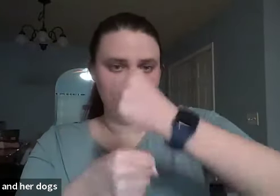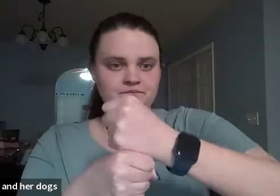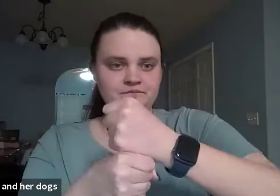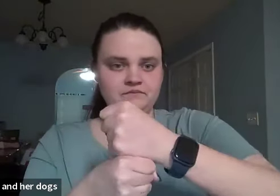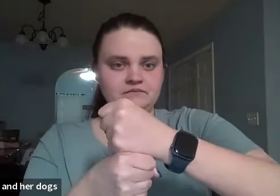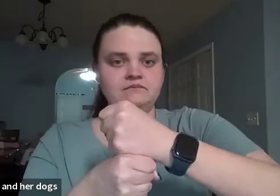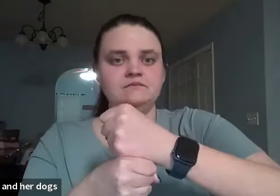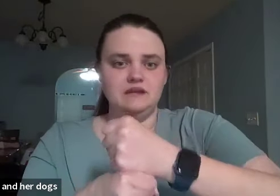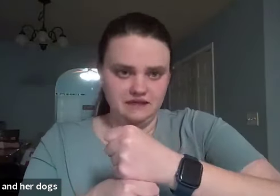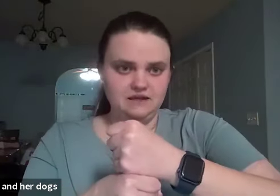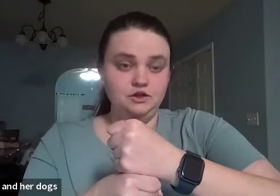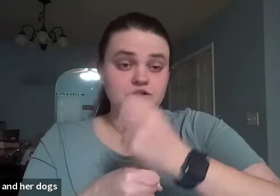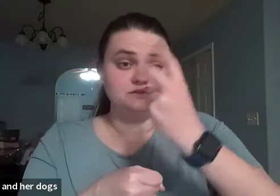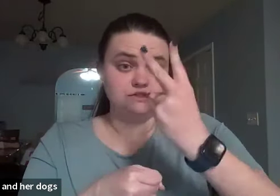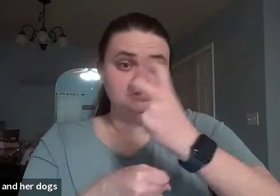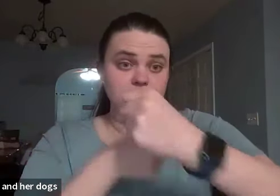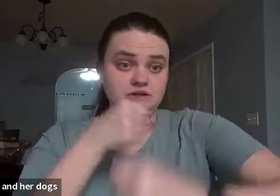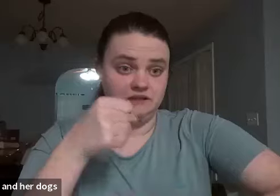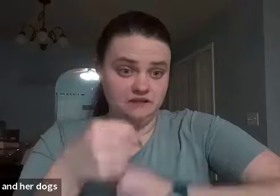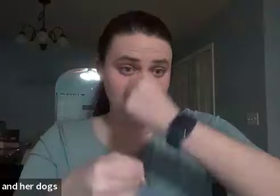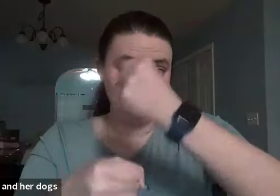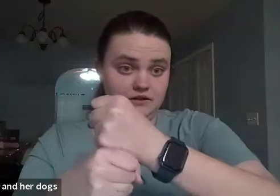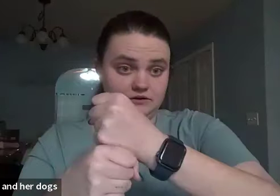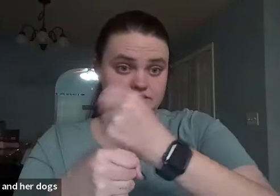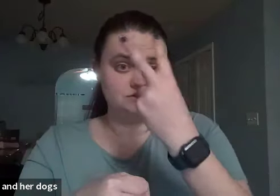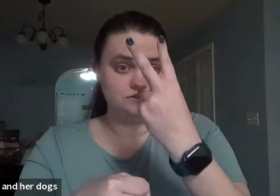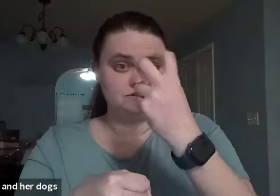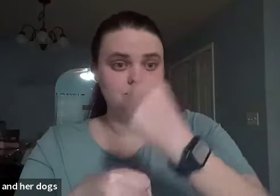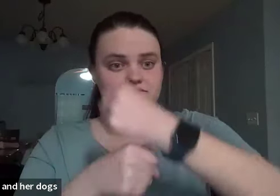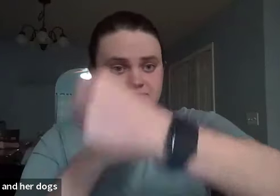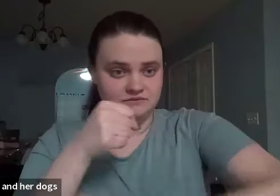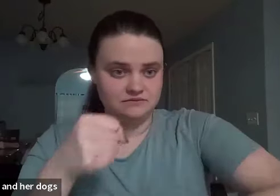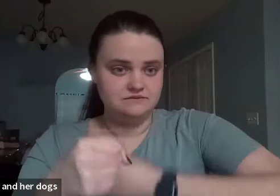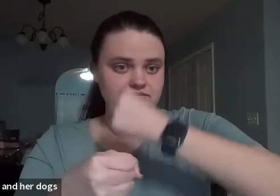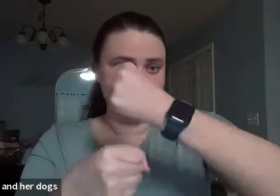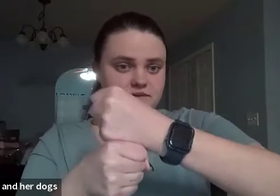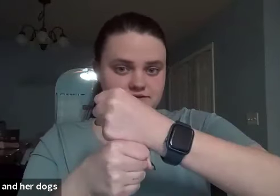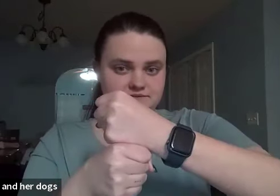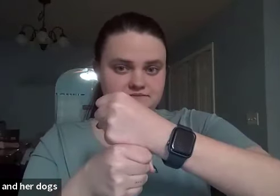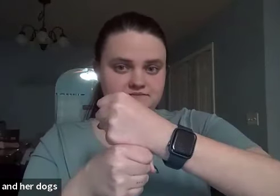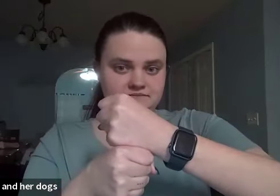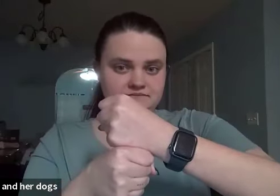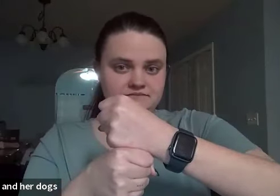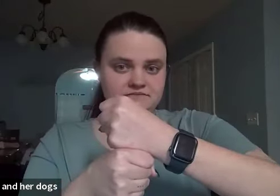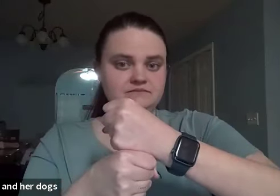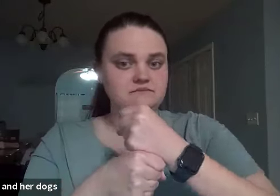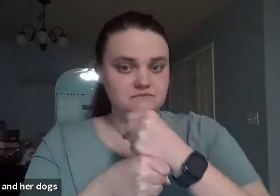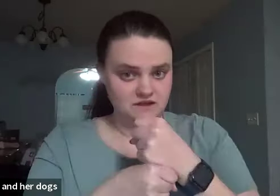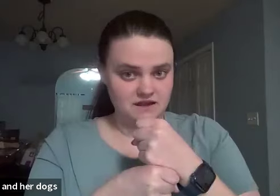Year. Again, you can do 2 years. 2 years.